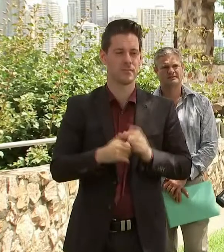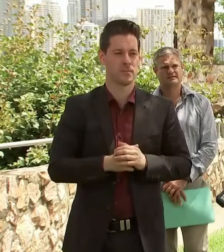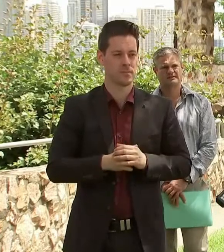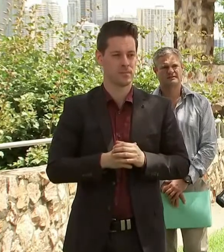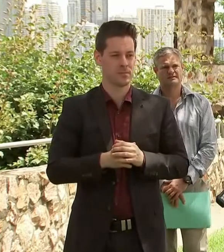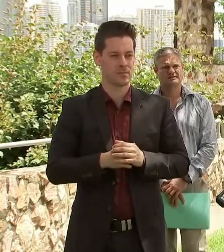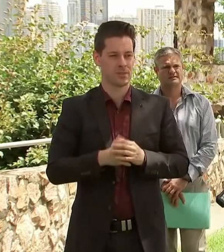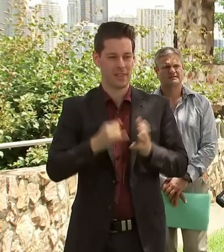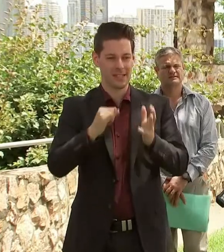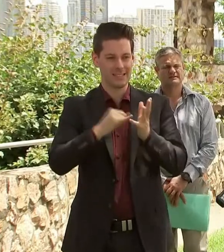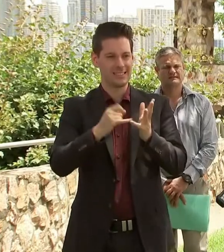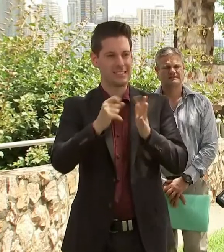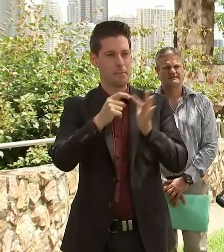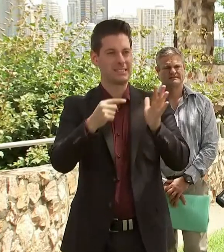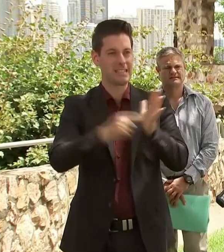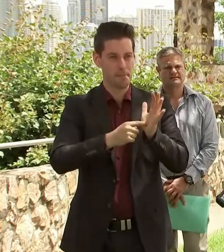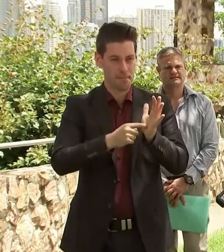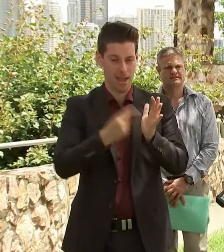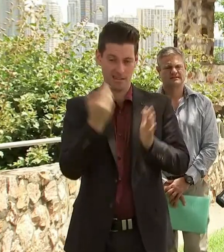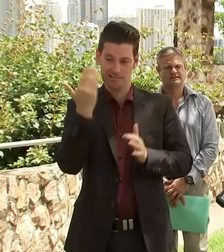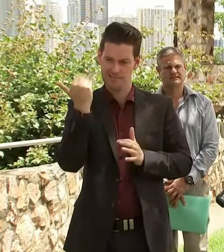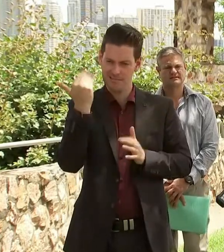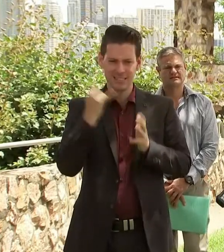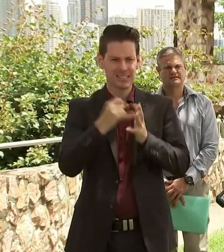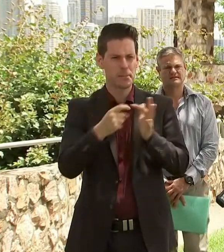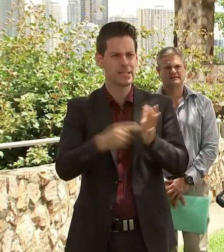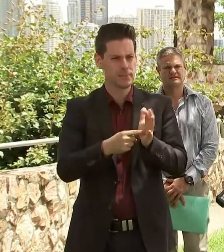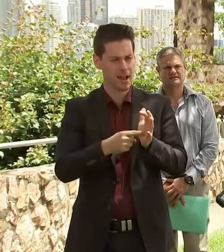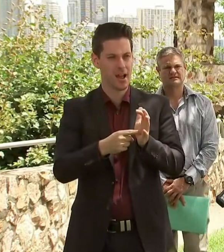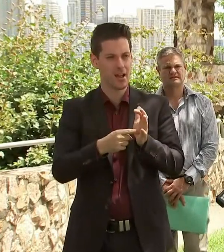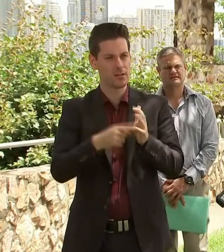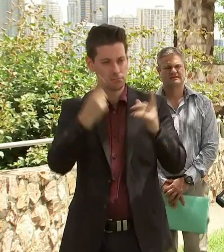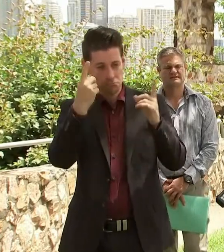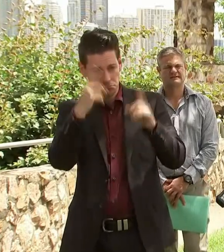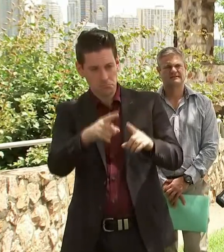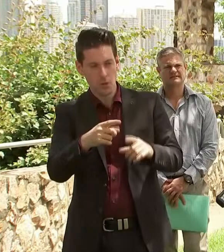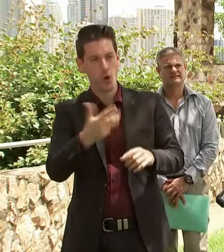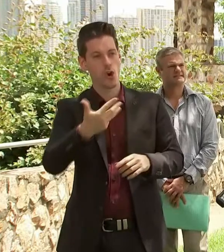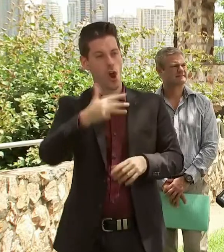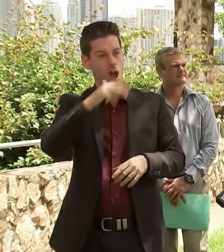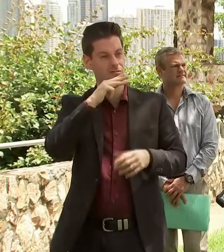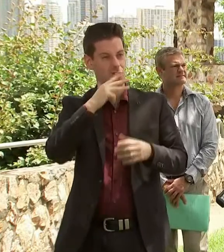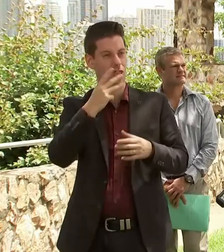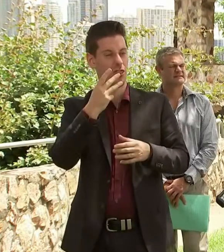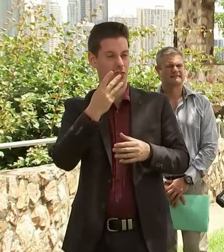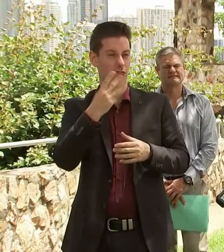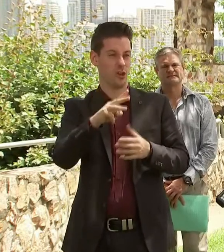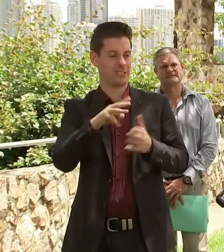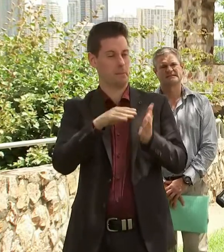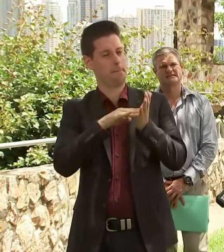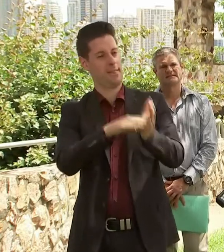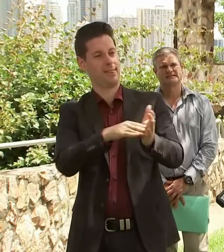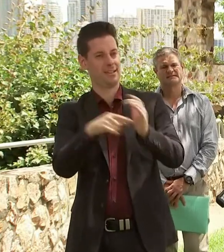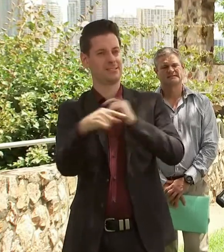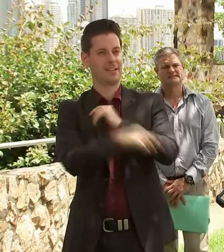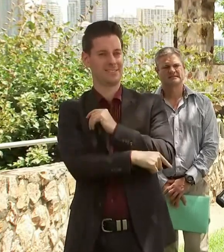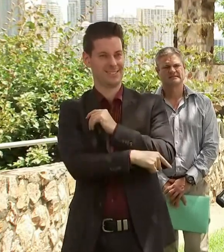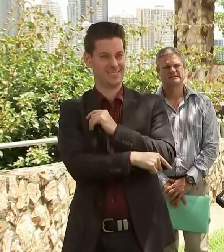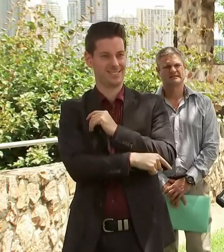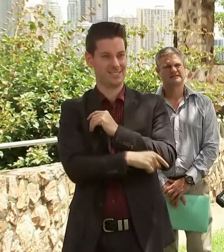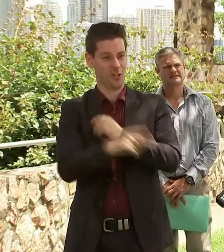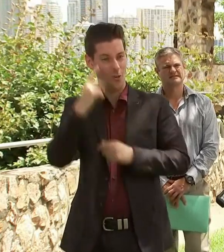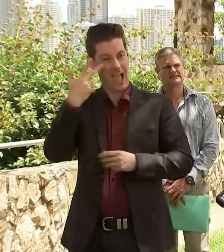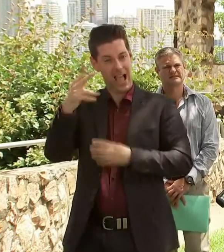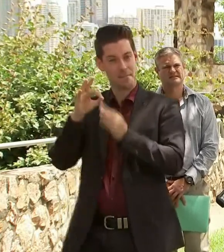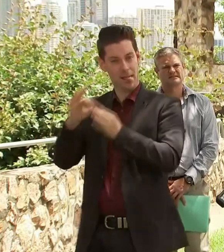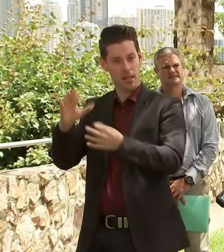state, in September this year, or thereabouts, I think it was the end of September, the budget deficit came in at $937 million. And the single biggest reason for